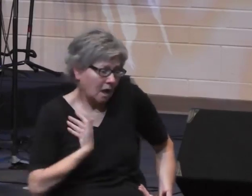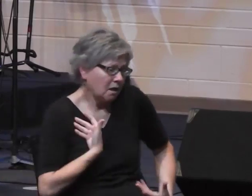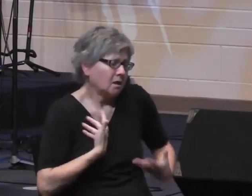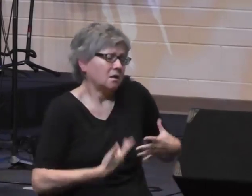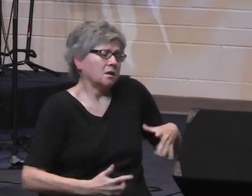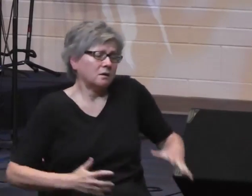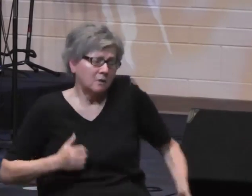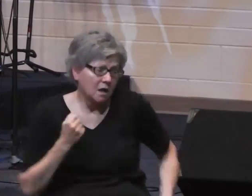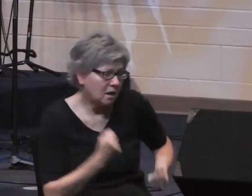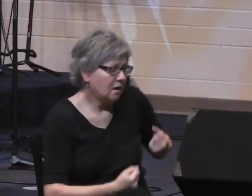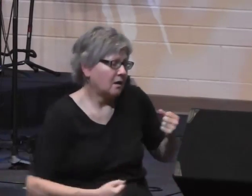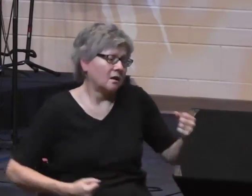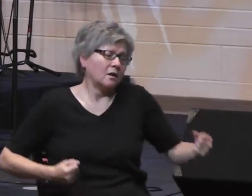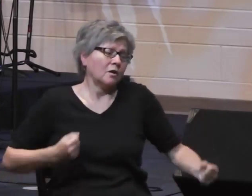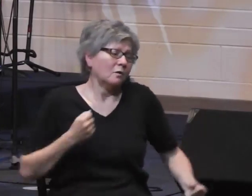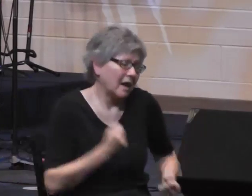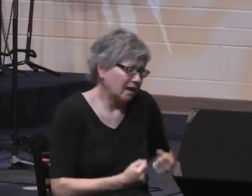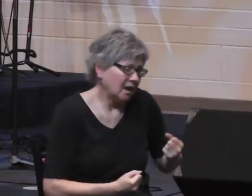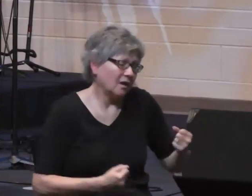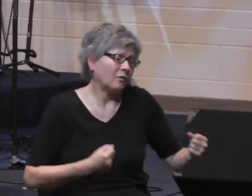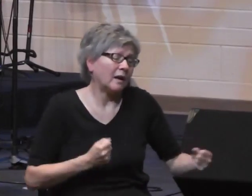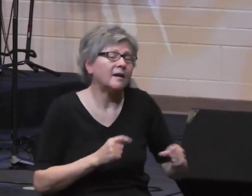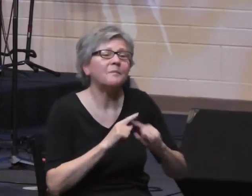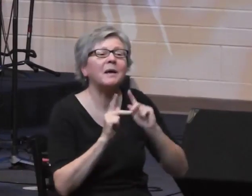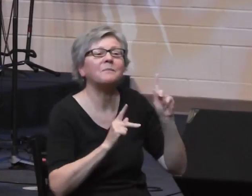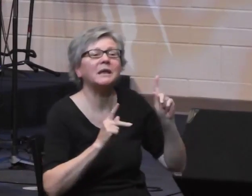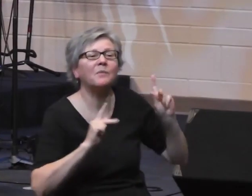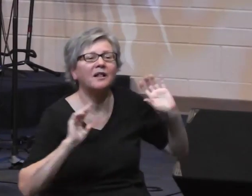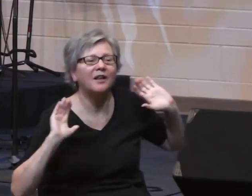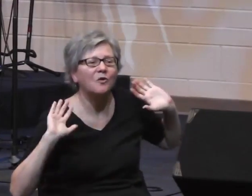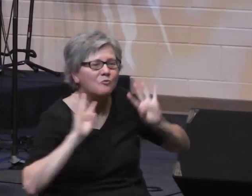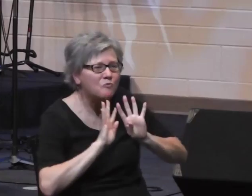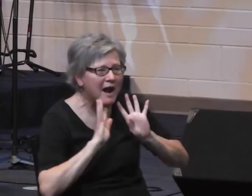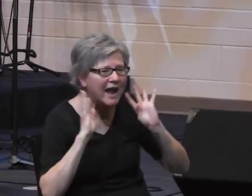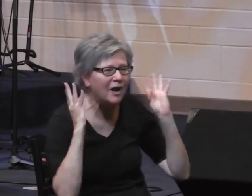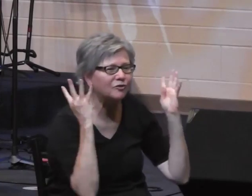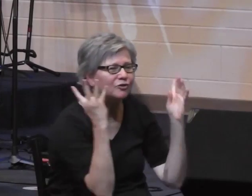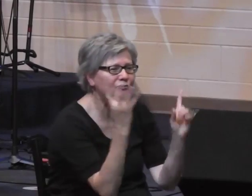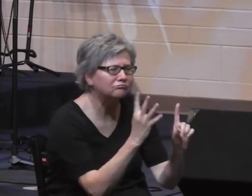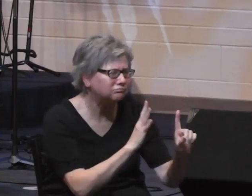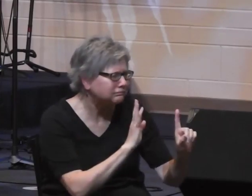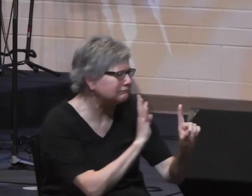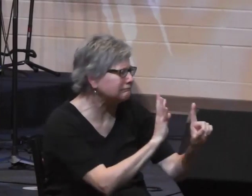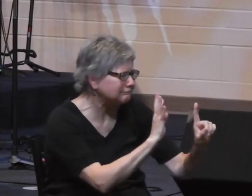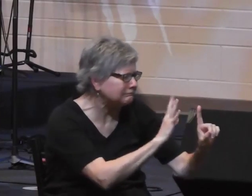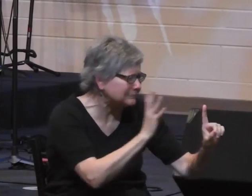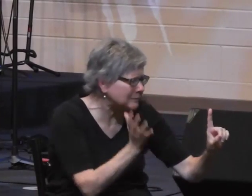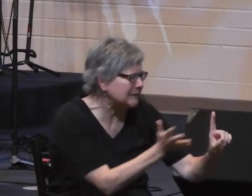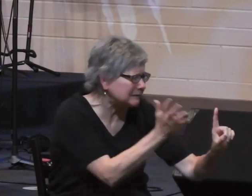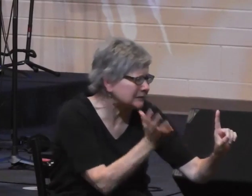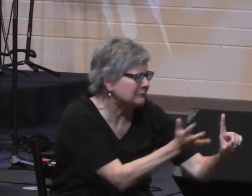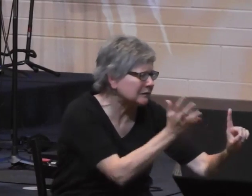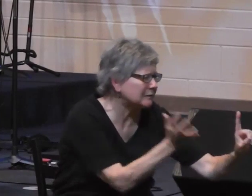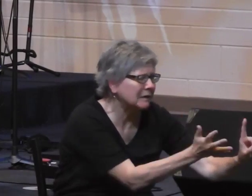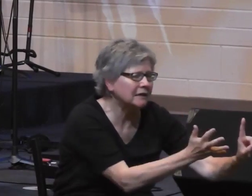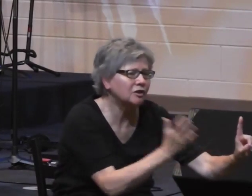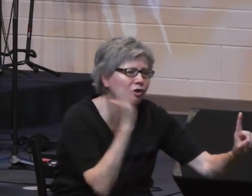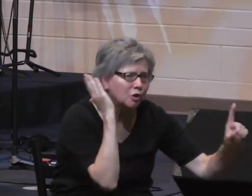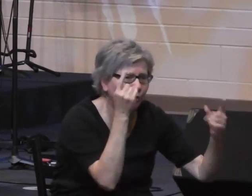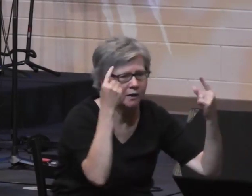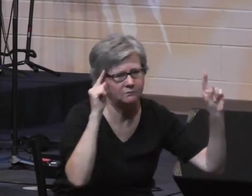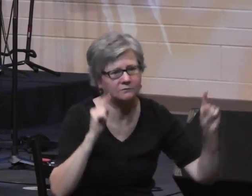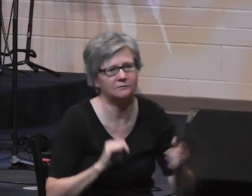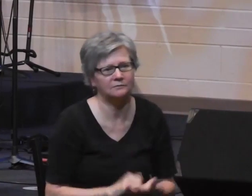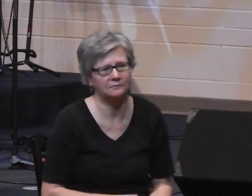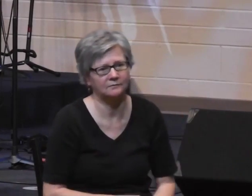group of people around you, whose arms are around you, believing in you, cheering you along the way, we will make it further in the